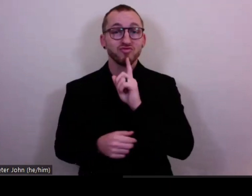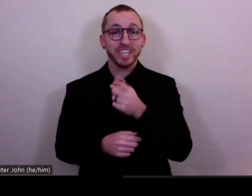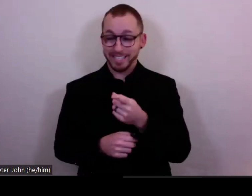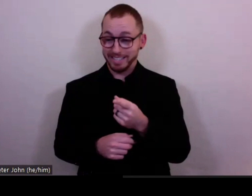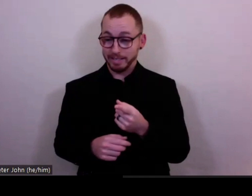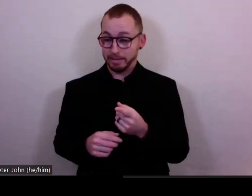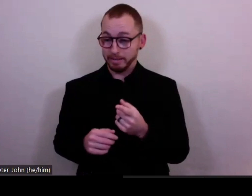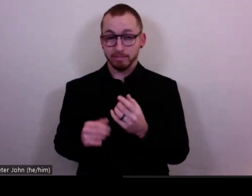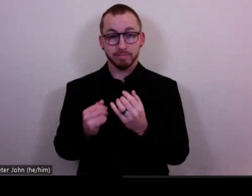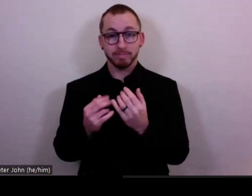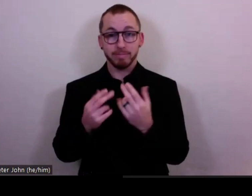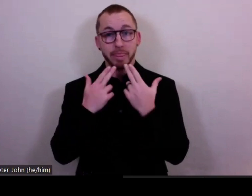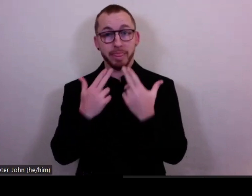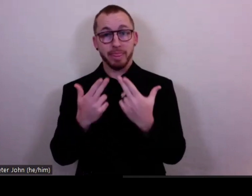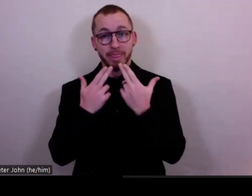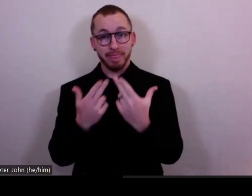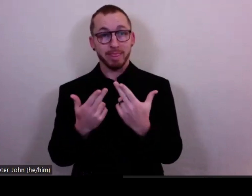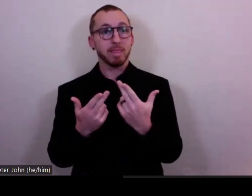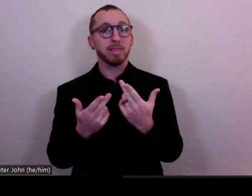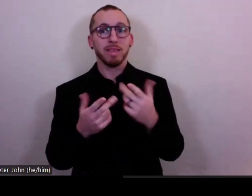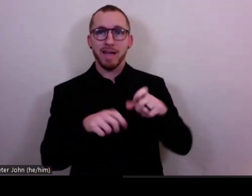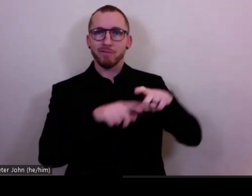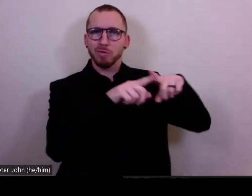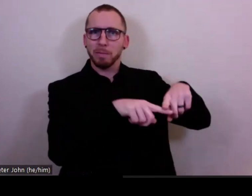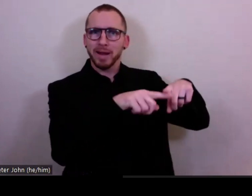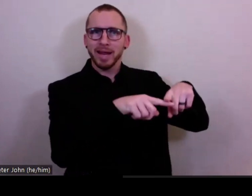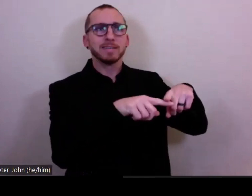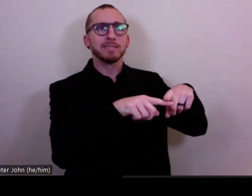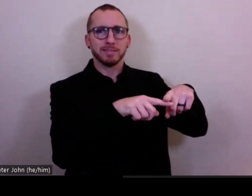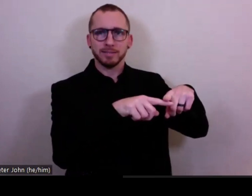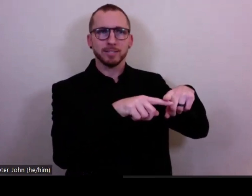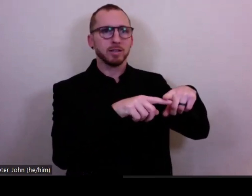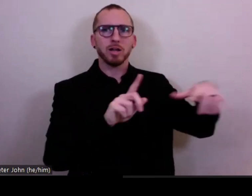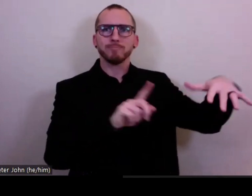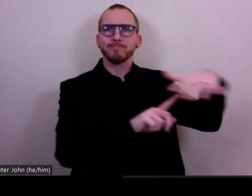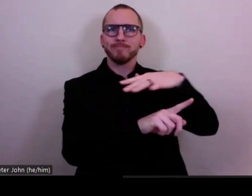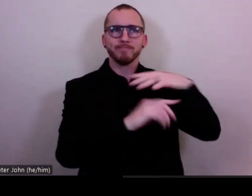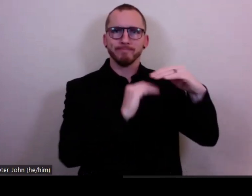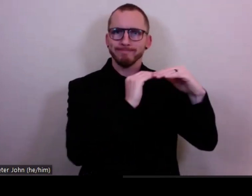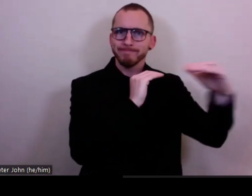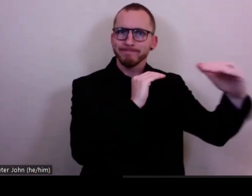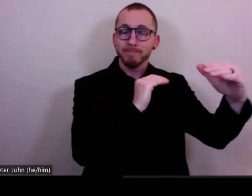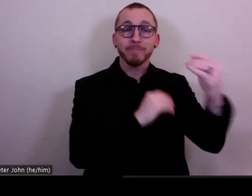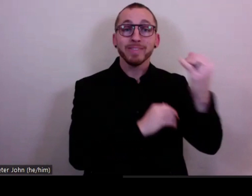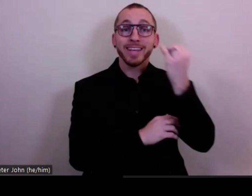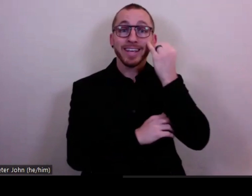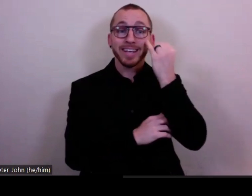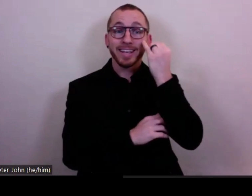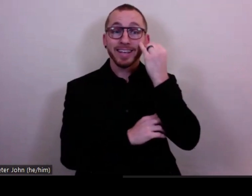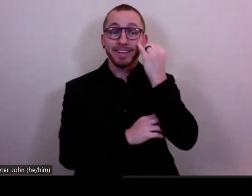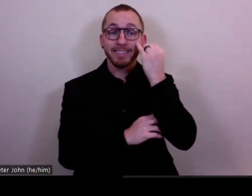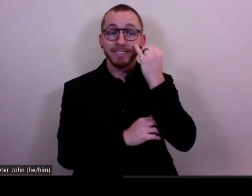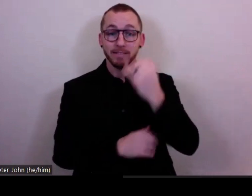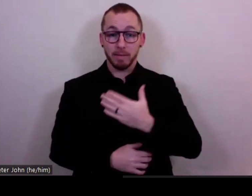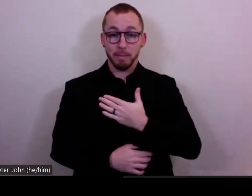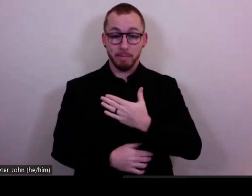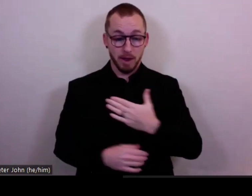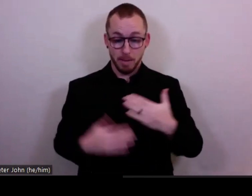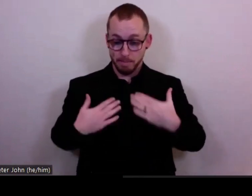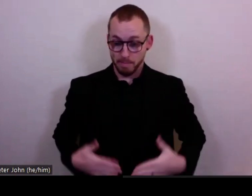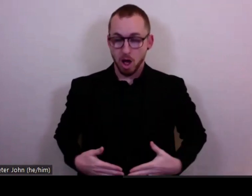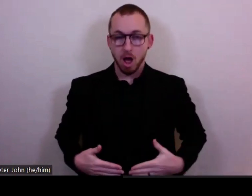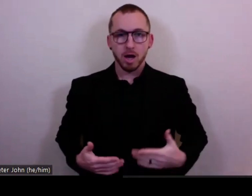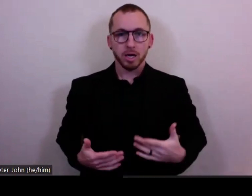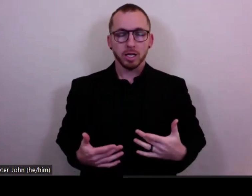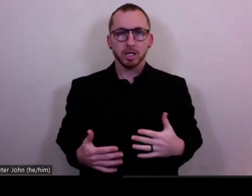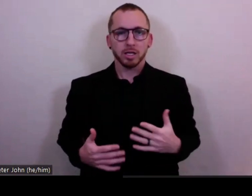until these states are brought under control. So basically, if my body is so hyper aroused and